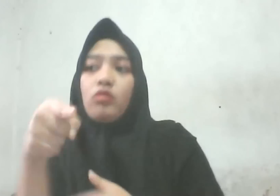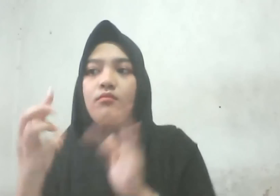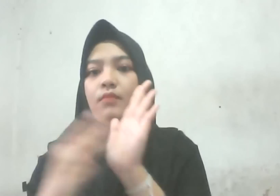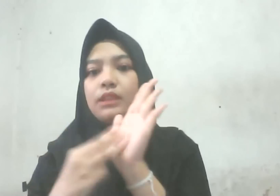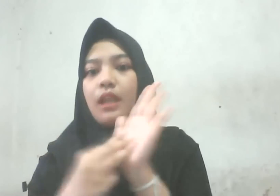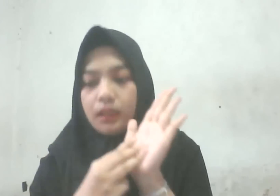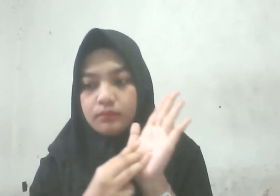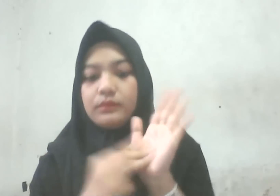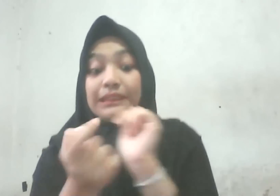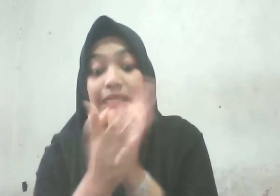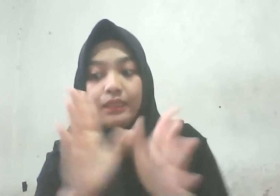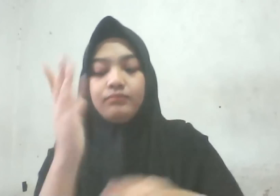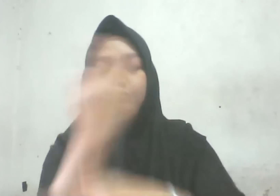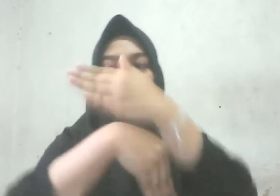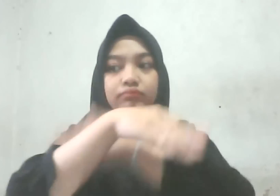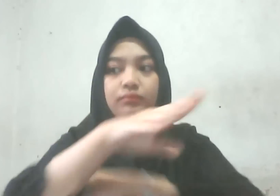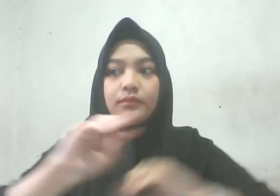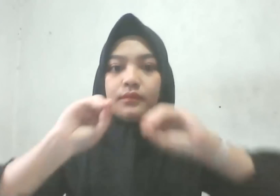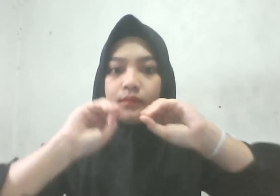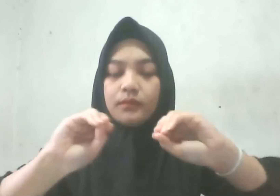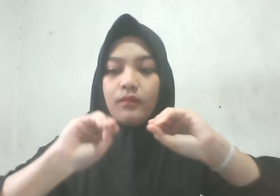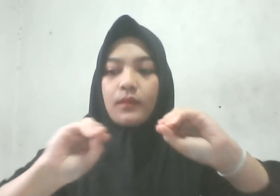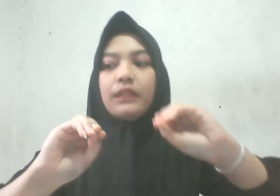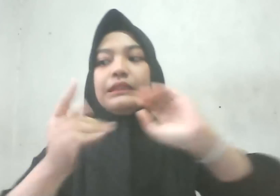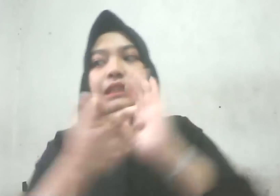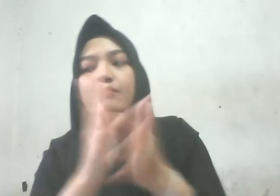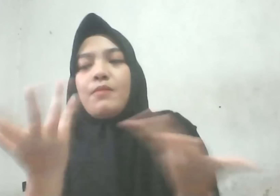Disability studies, and particularly what I would call critical disability studies,